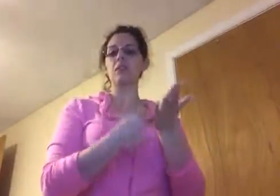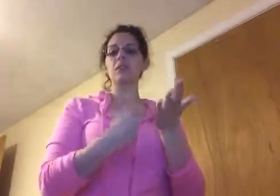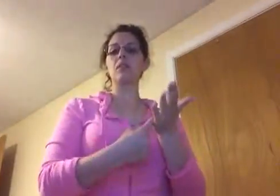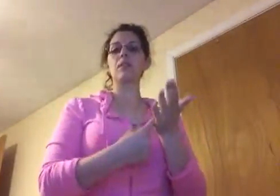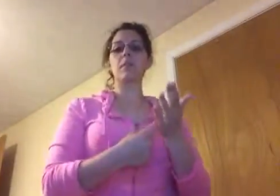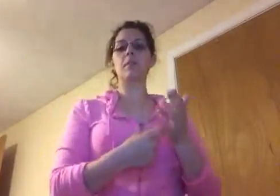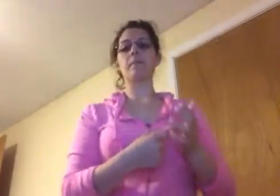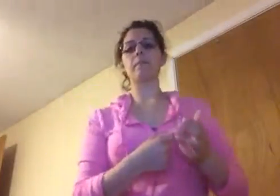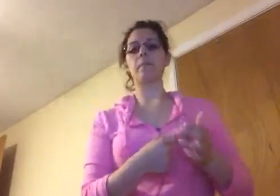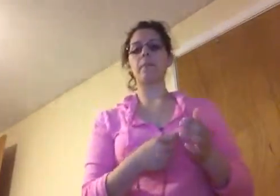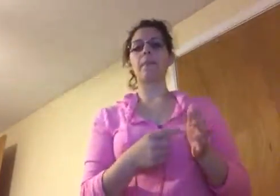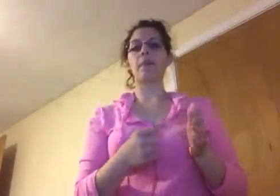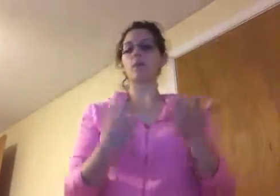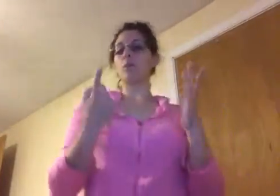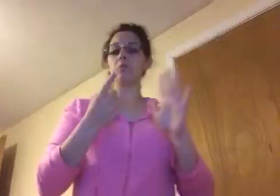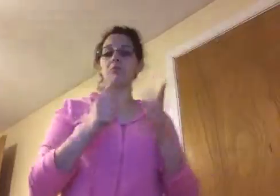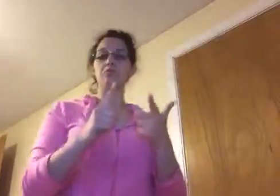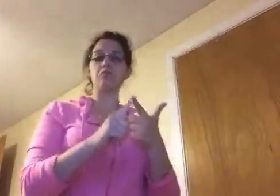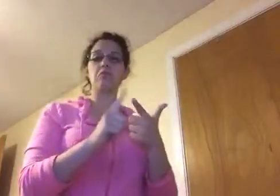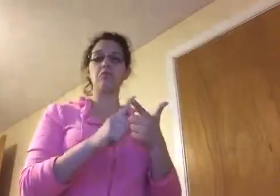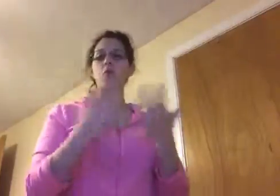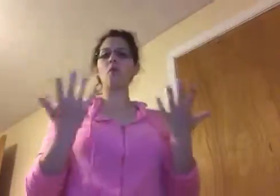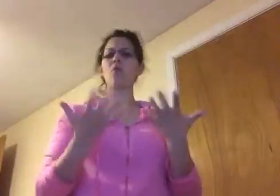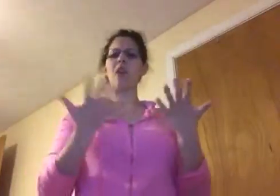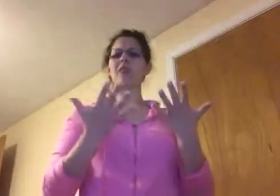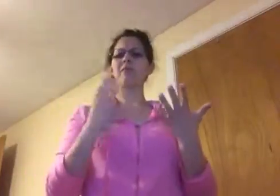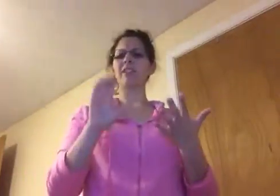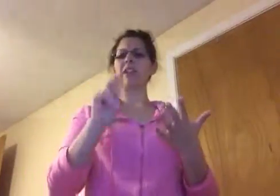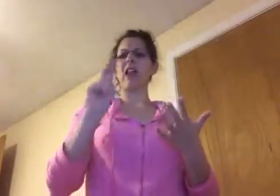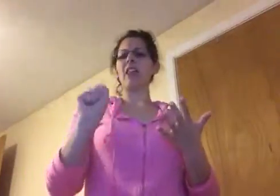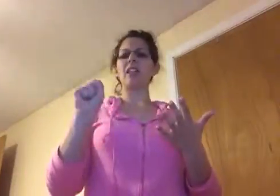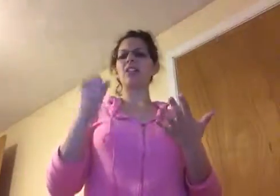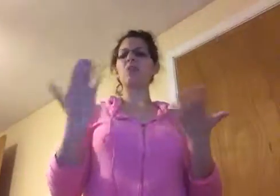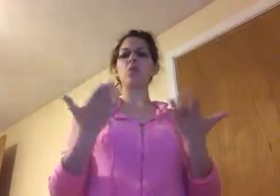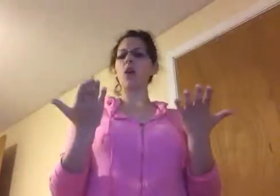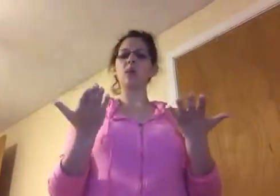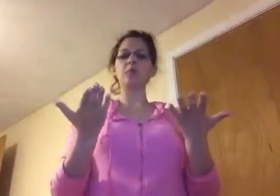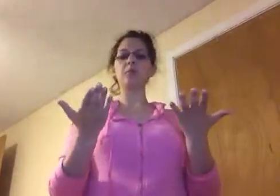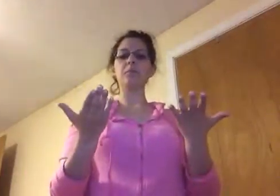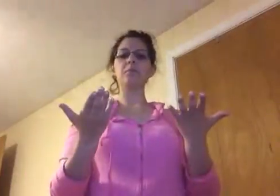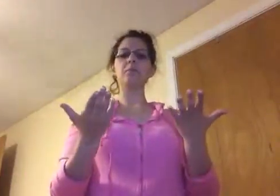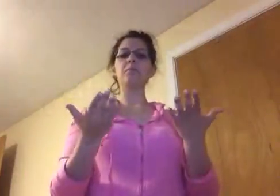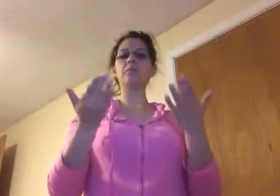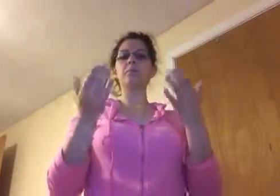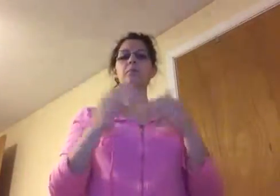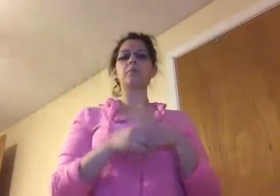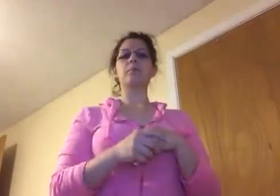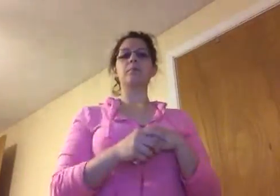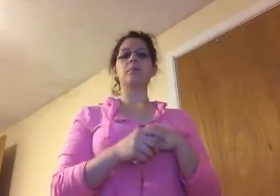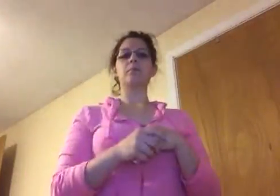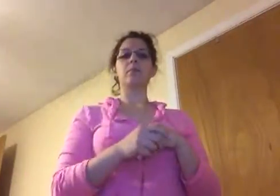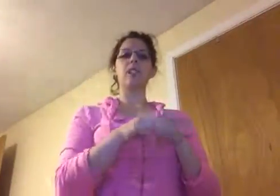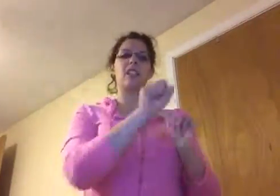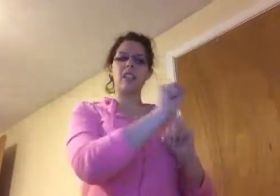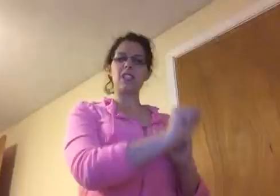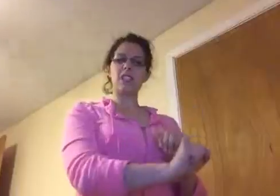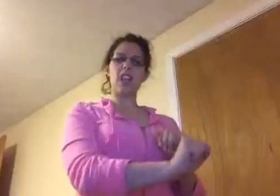So what were the colonies of New England? Okay, a few things you should know. First of all, unlike the South, unlike Virginia, where